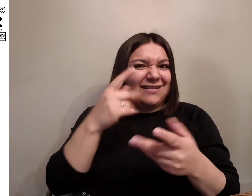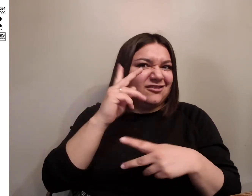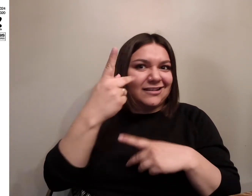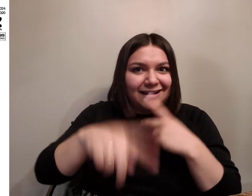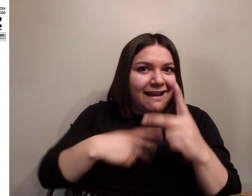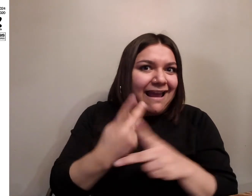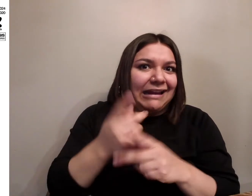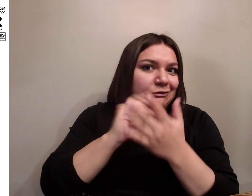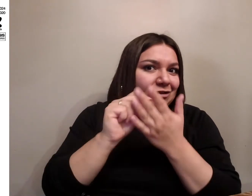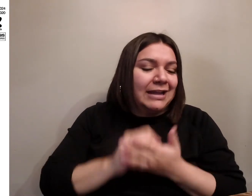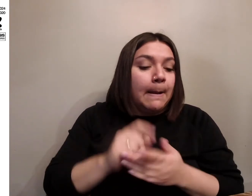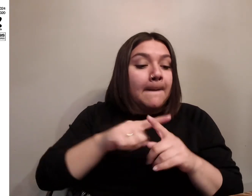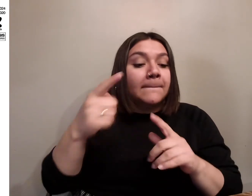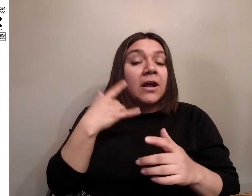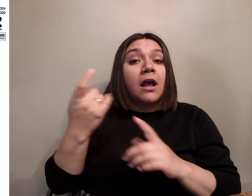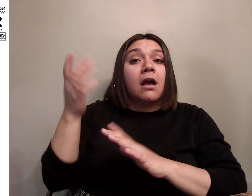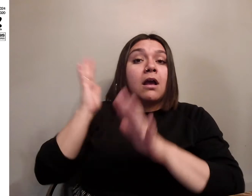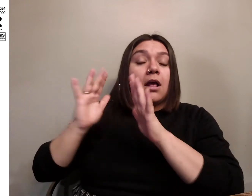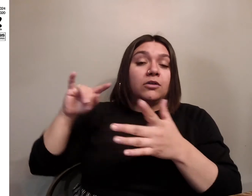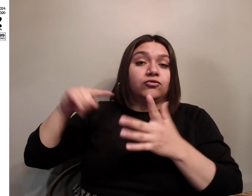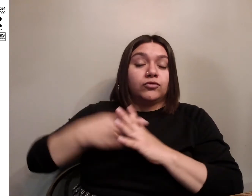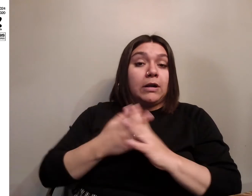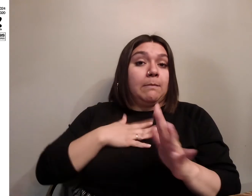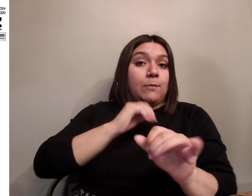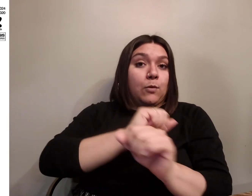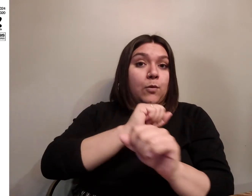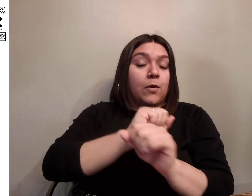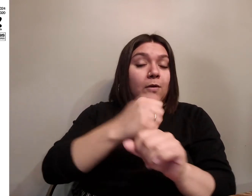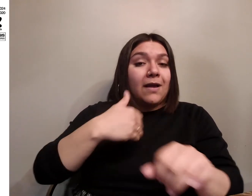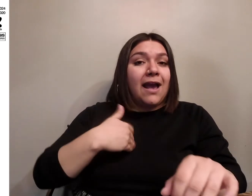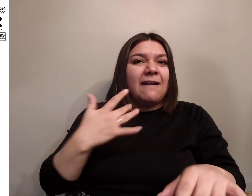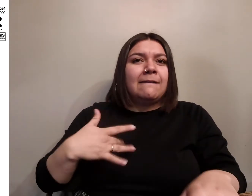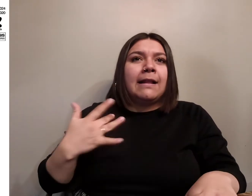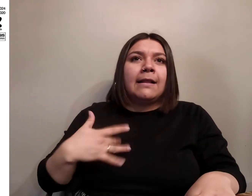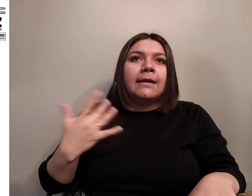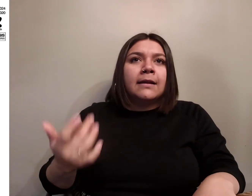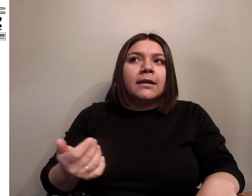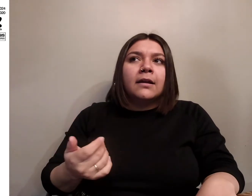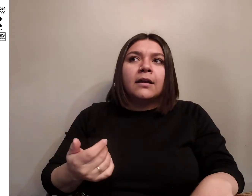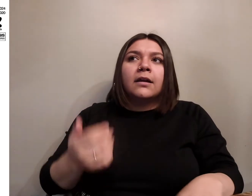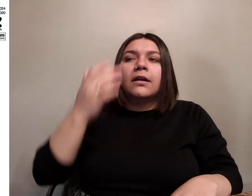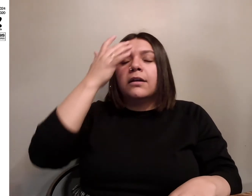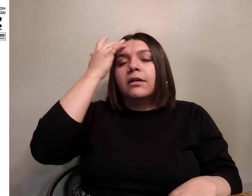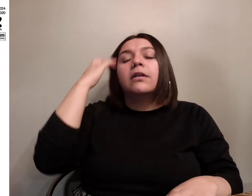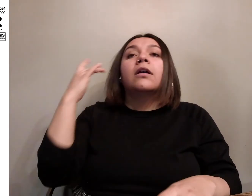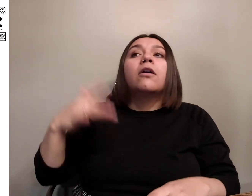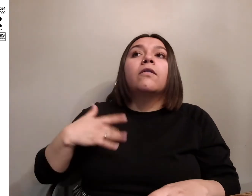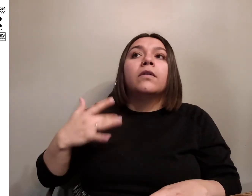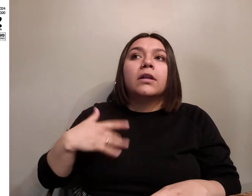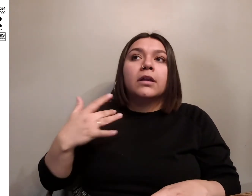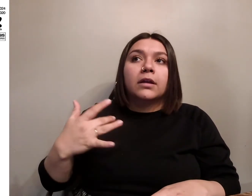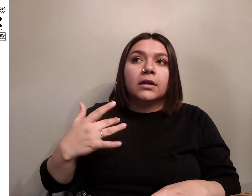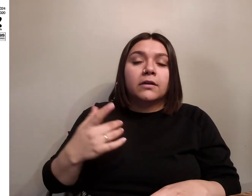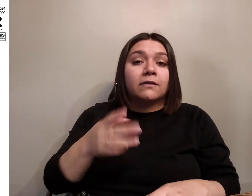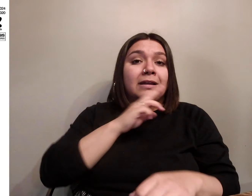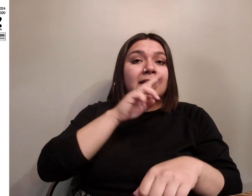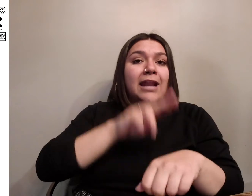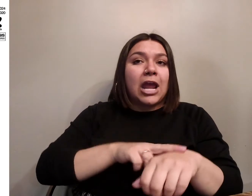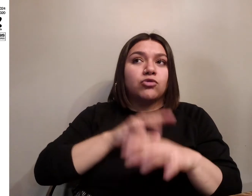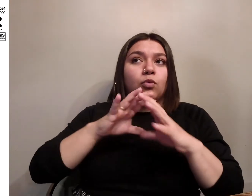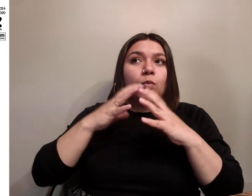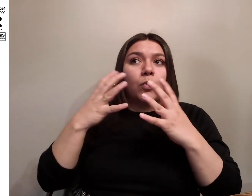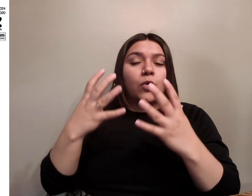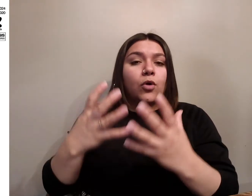narrative of some kind. But from the beginning, in my work, there was a sense